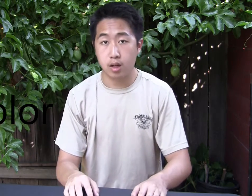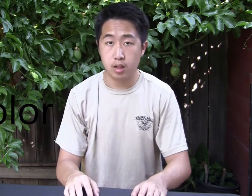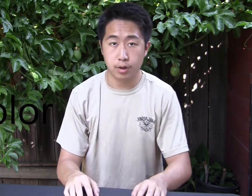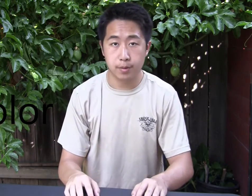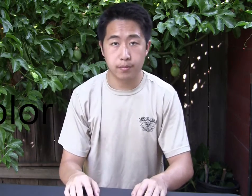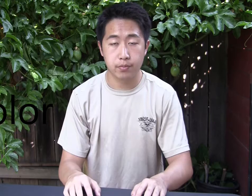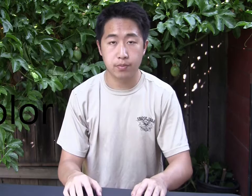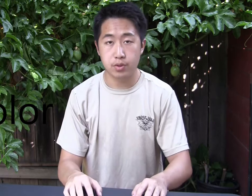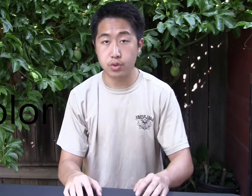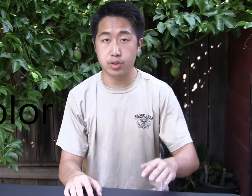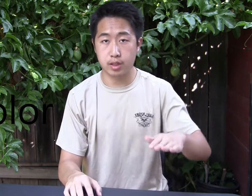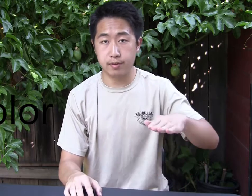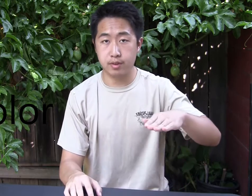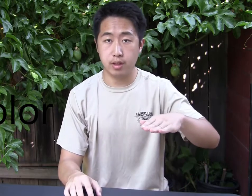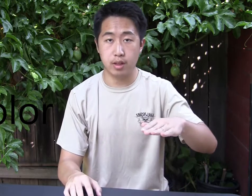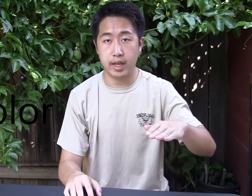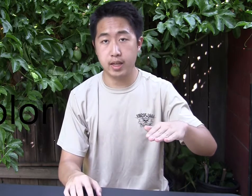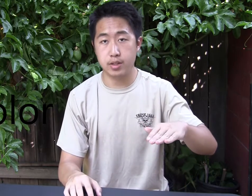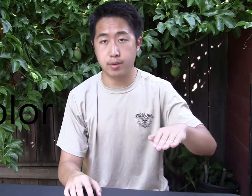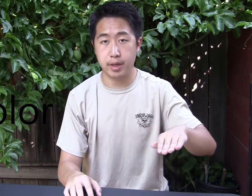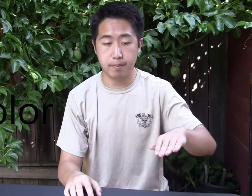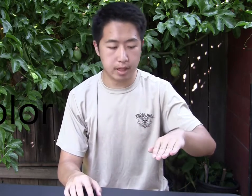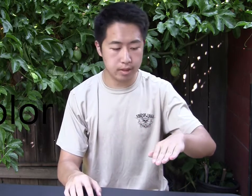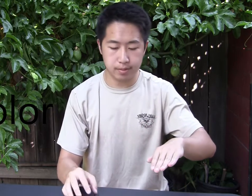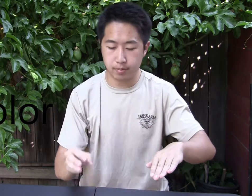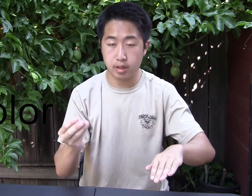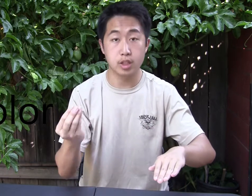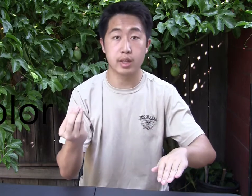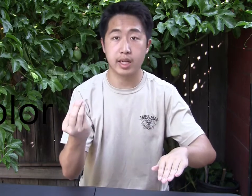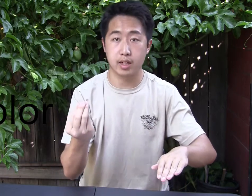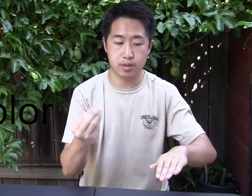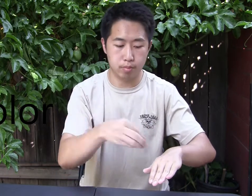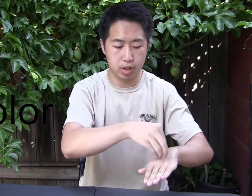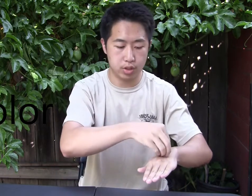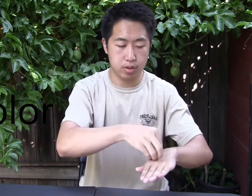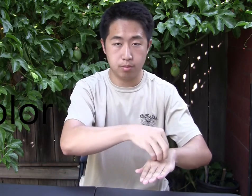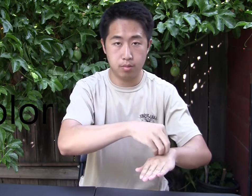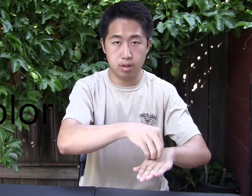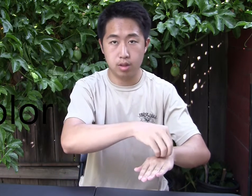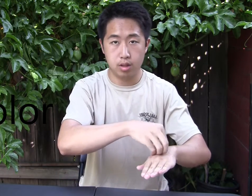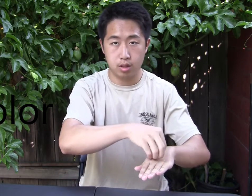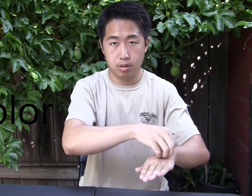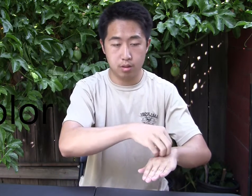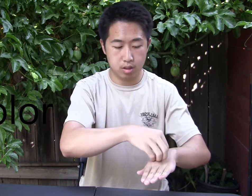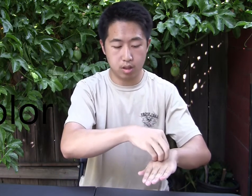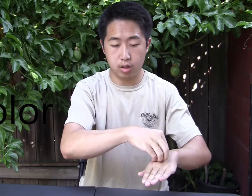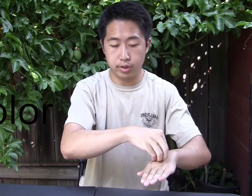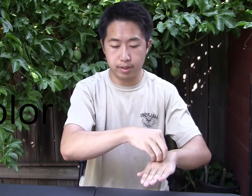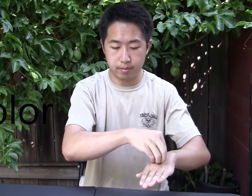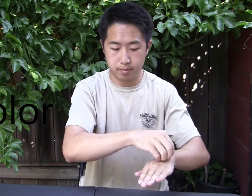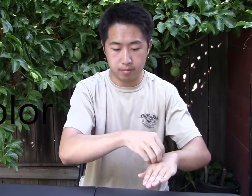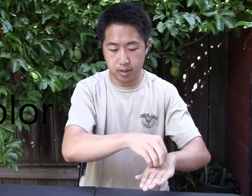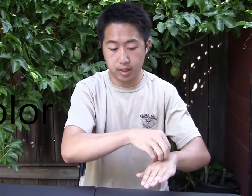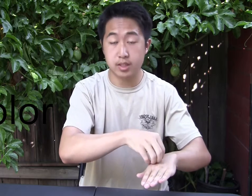Color. Use your left hand as a paint palette and your right hand as a brush. Color it, and that's